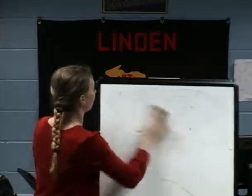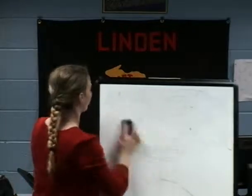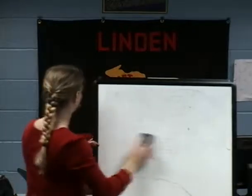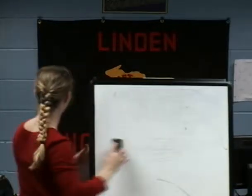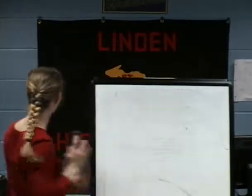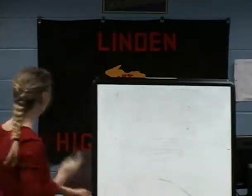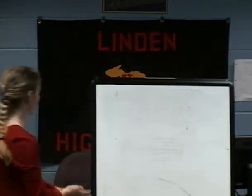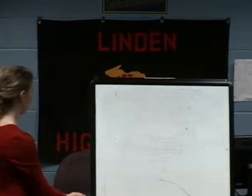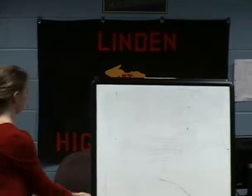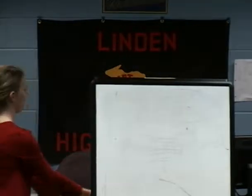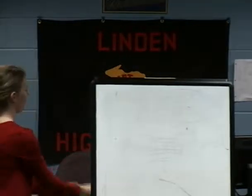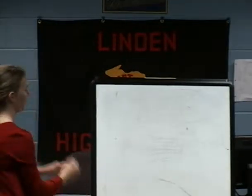We are.